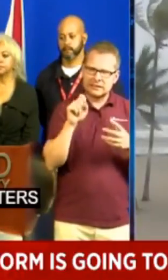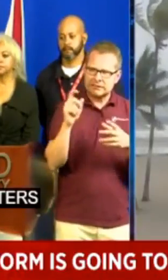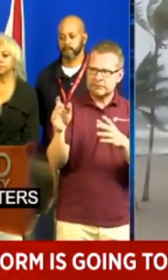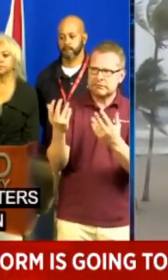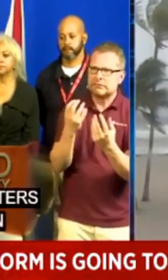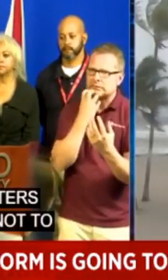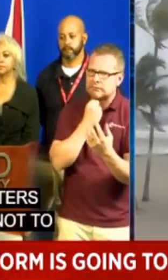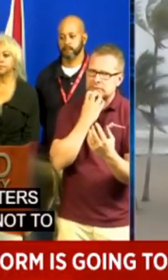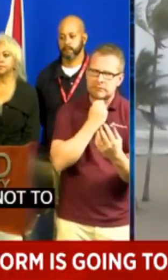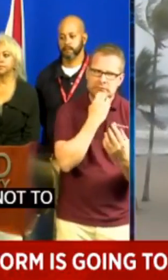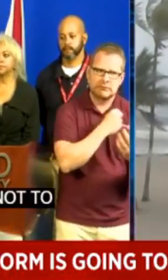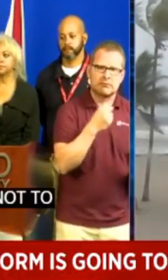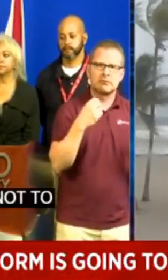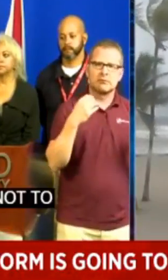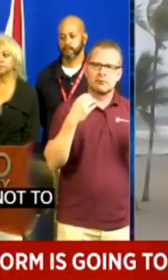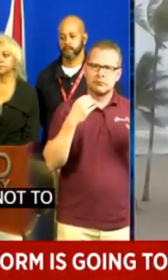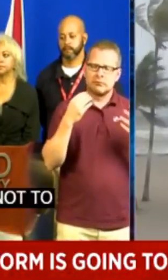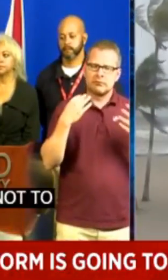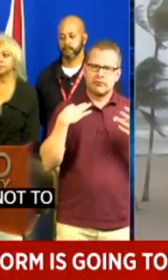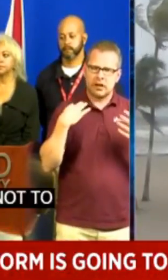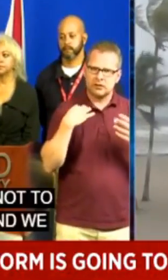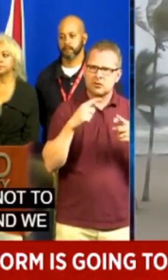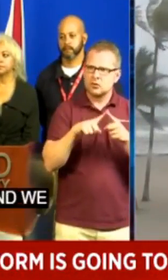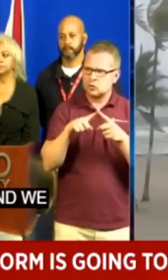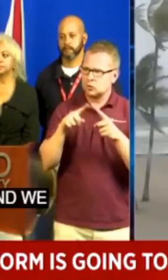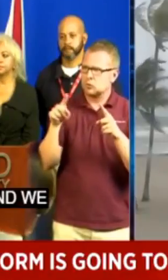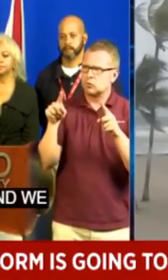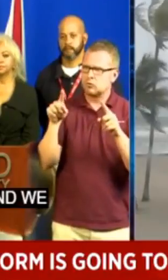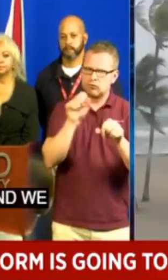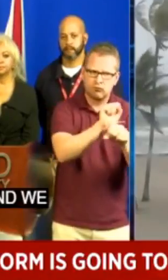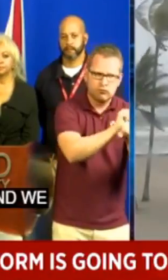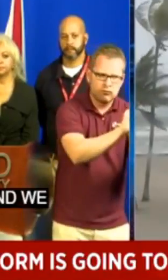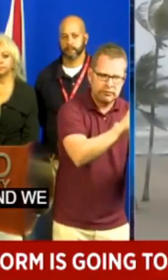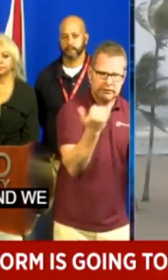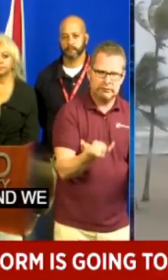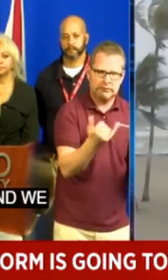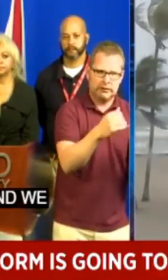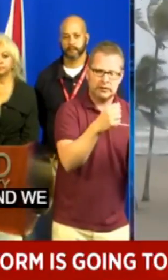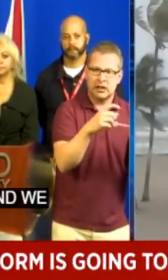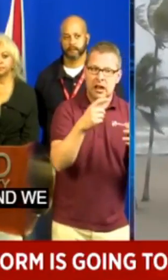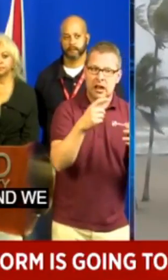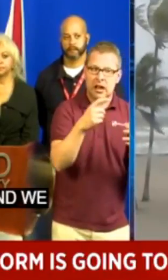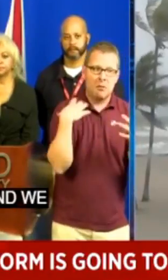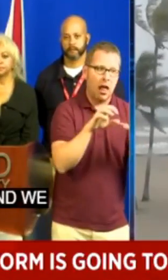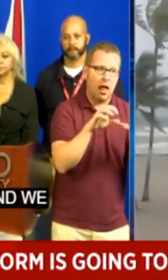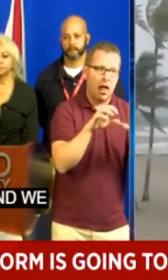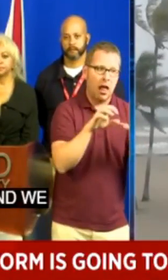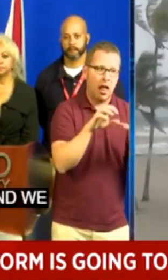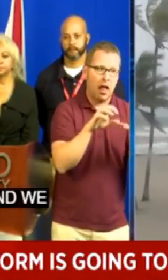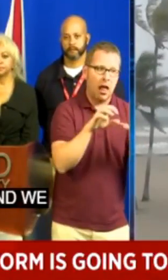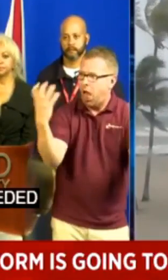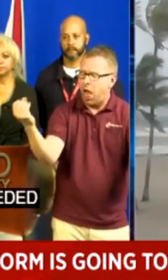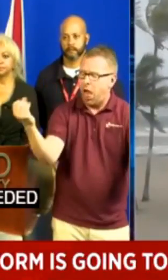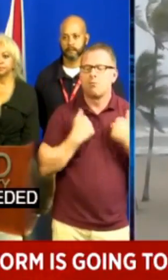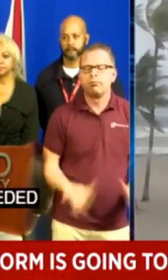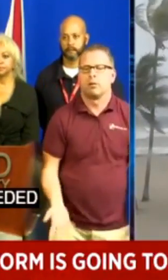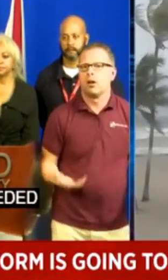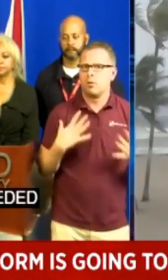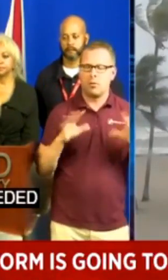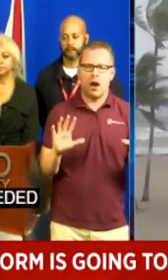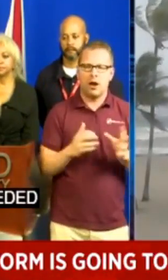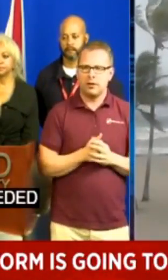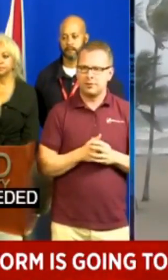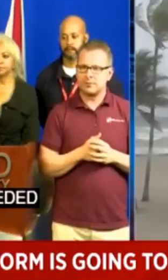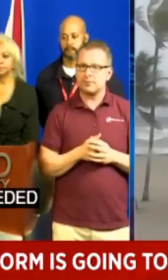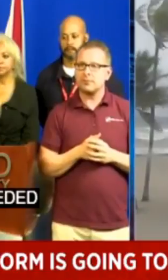based on population. Next. Have there been any problems reported in any of the shelters